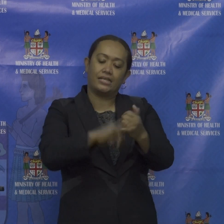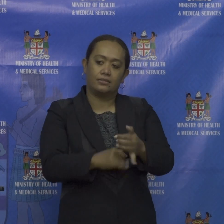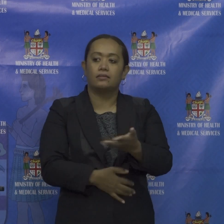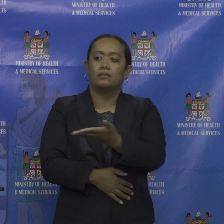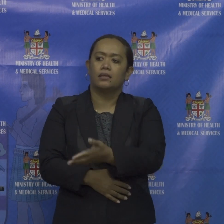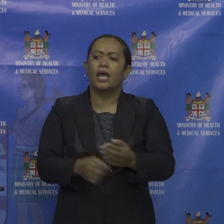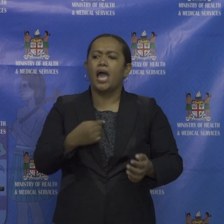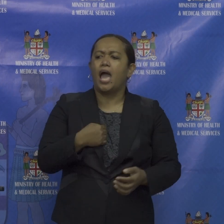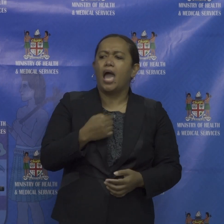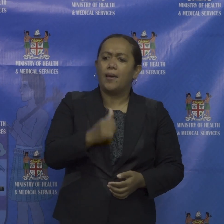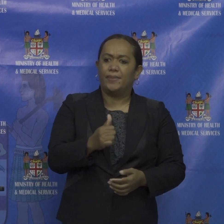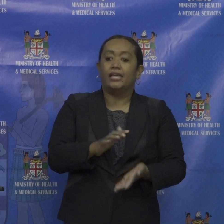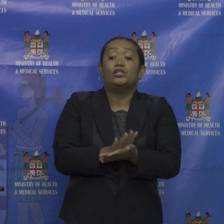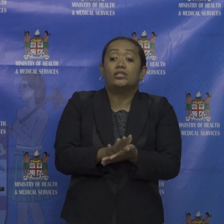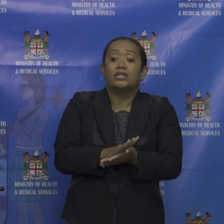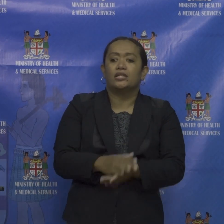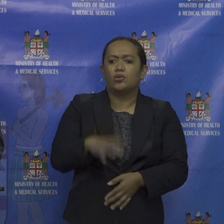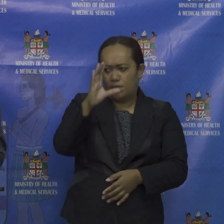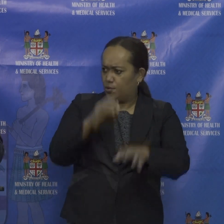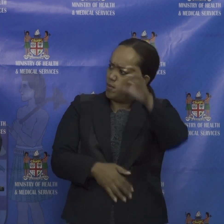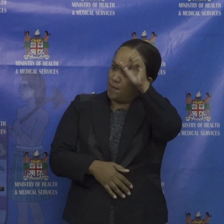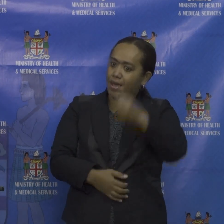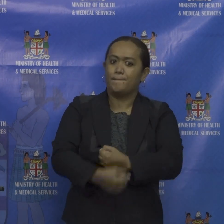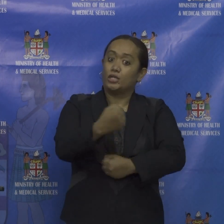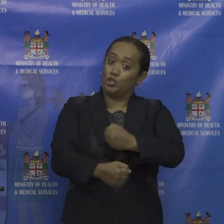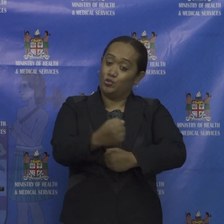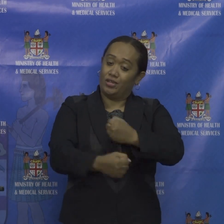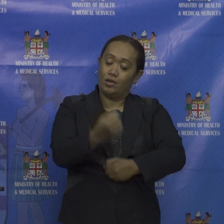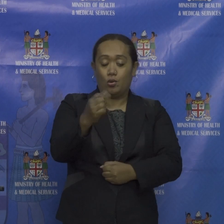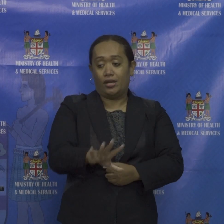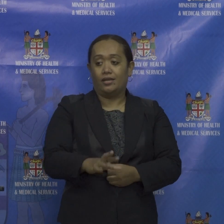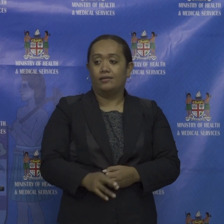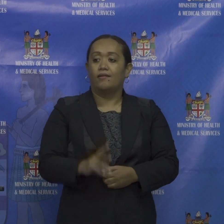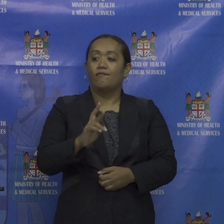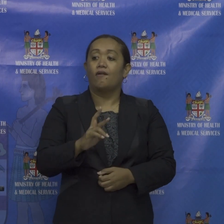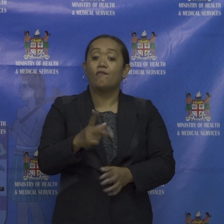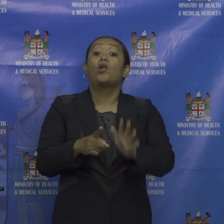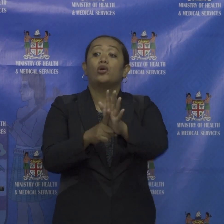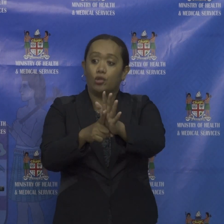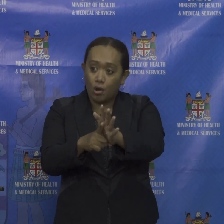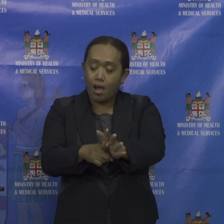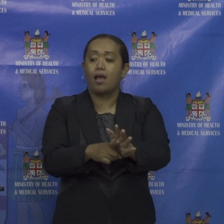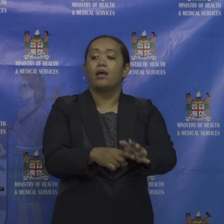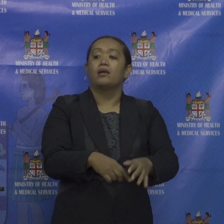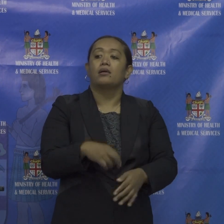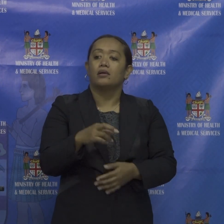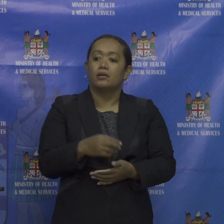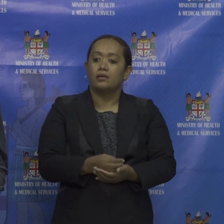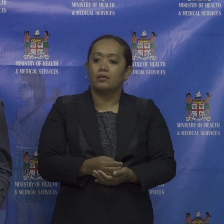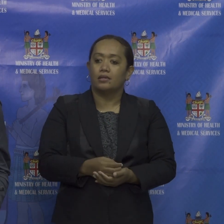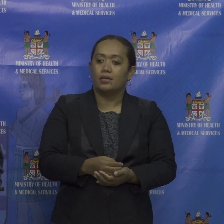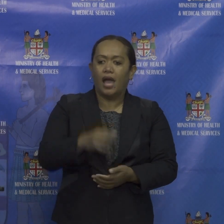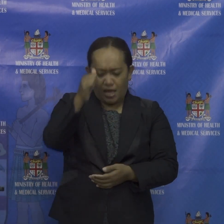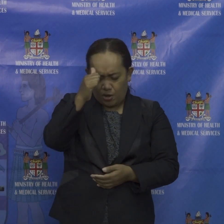I'm interested in the government machinery that's been mobilized to respond to the situation in Lautoka, noting that you've